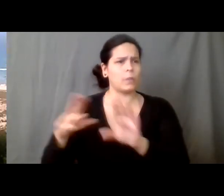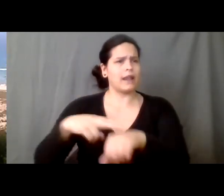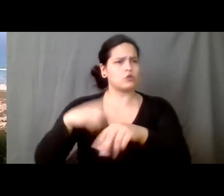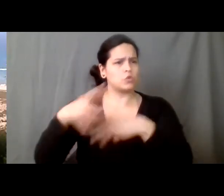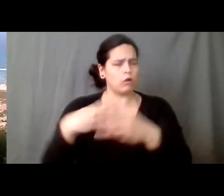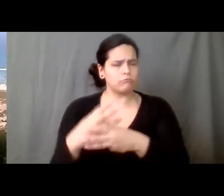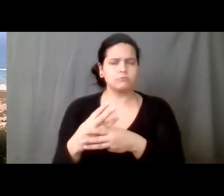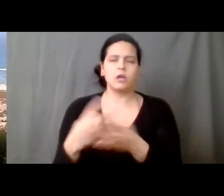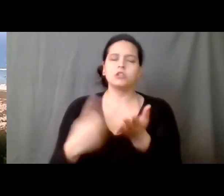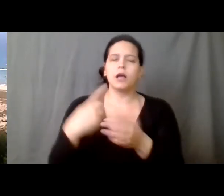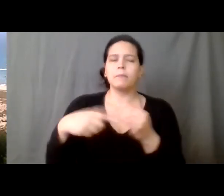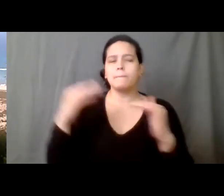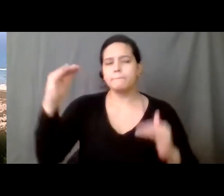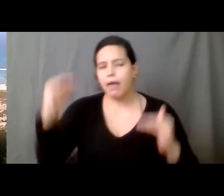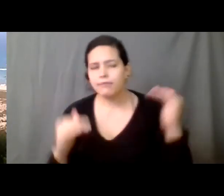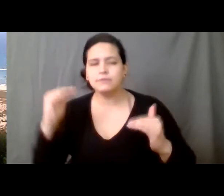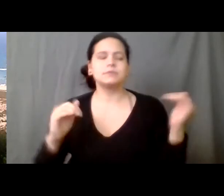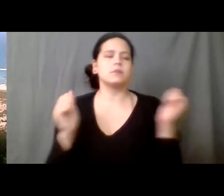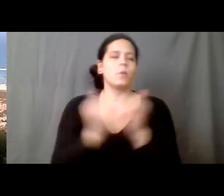talking about balance in time.